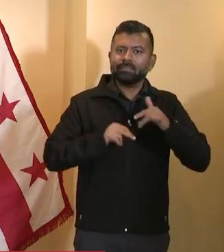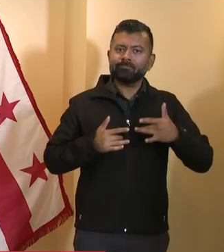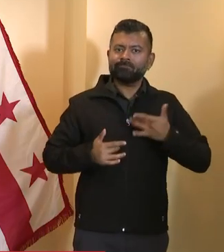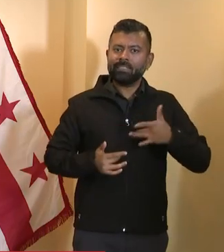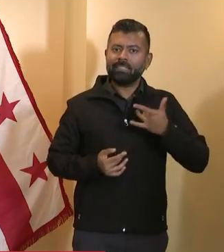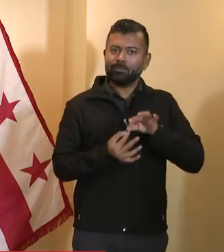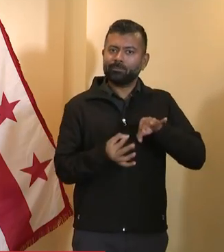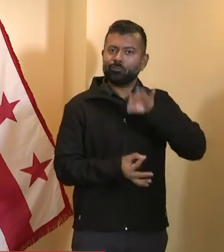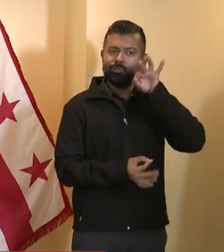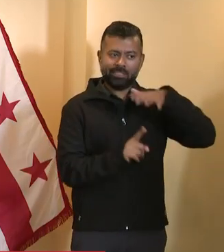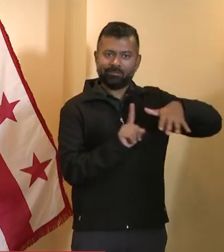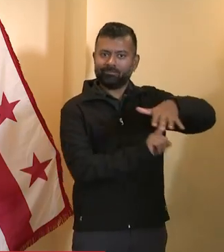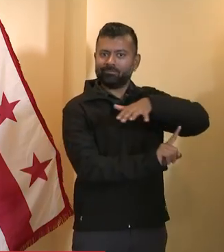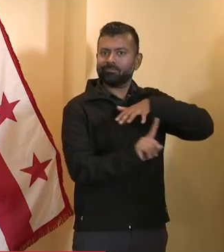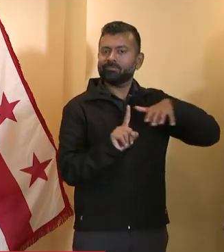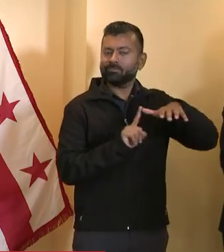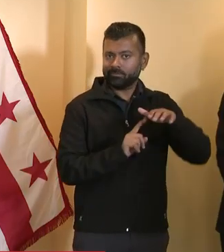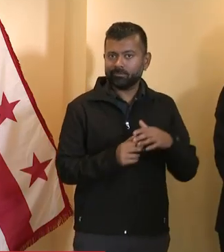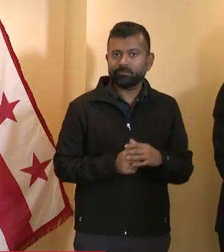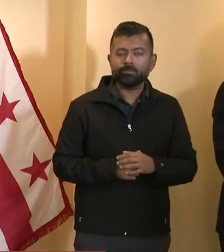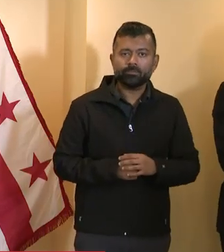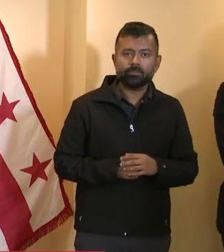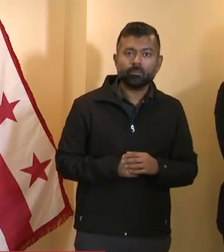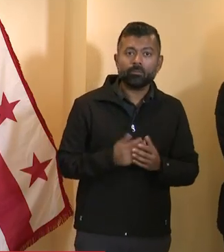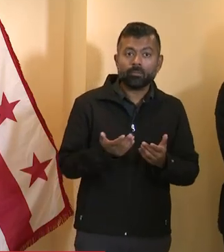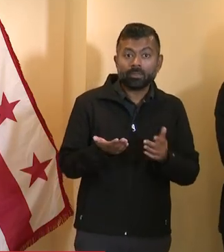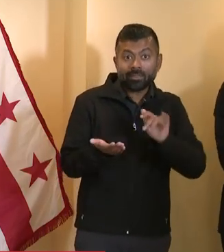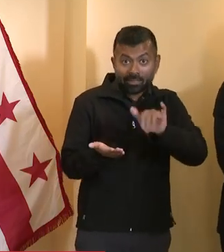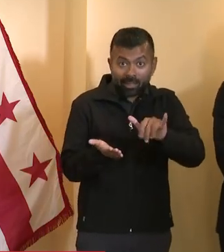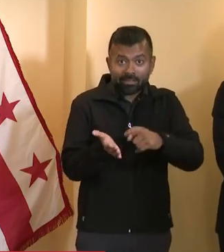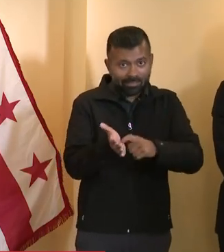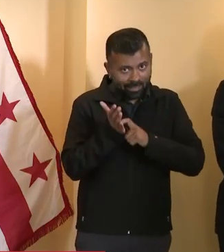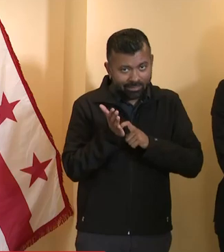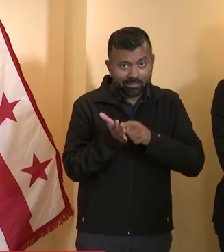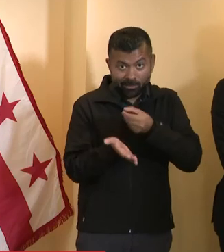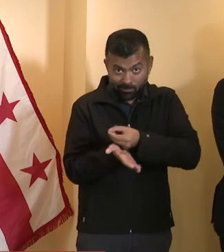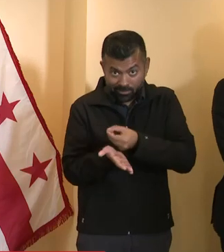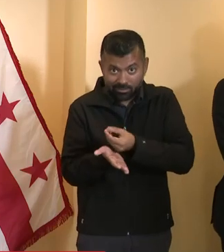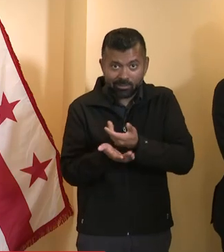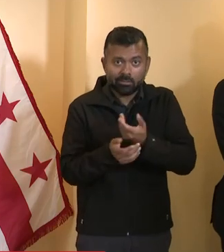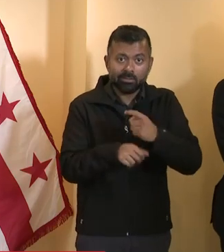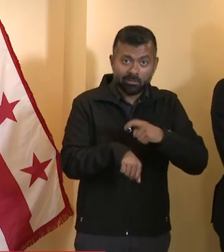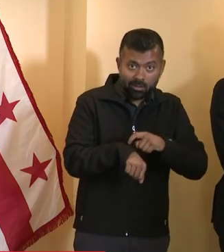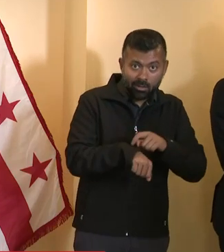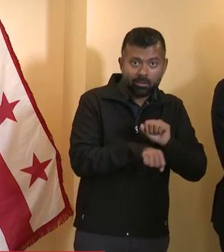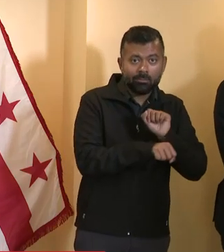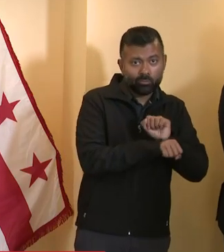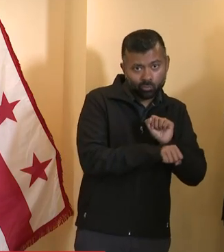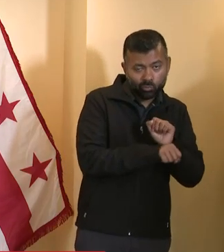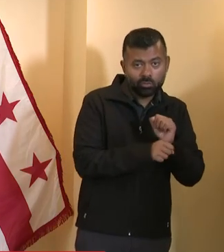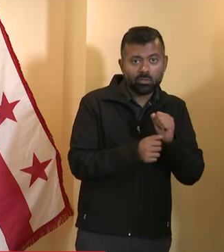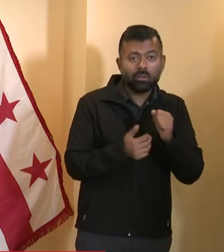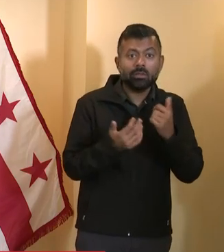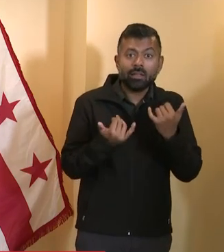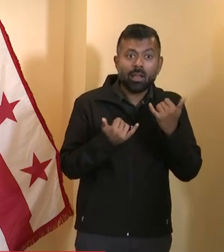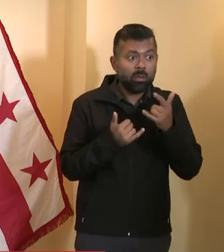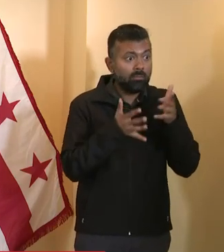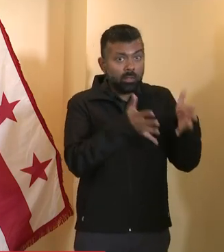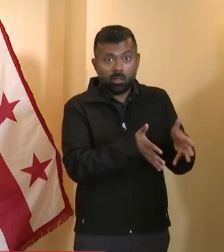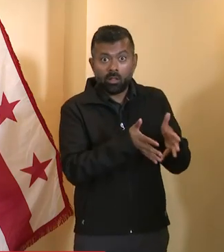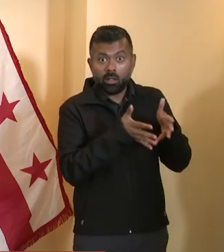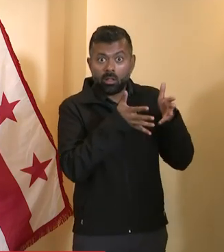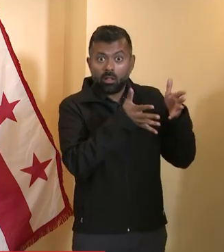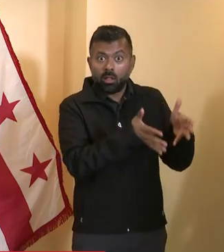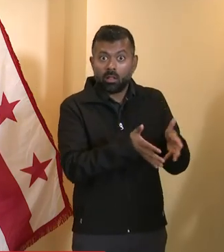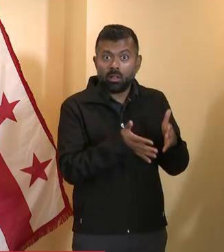replacing the activity and revenue that we are missing from income in other